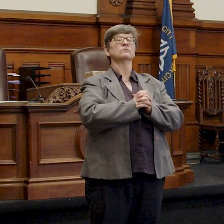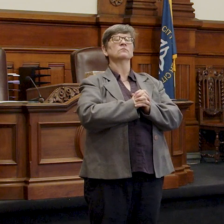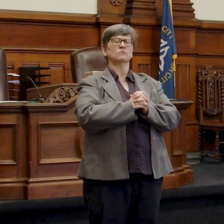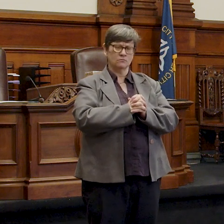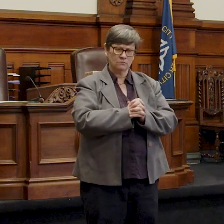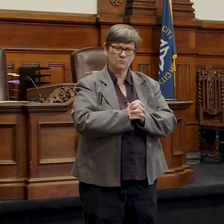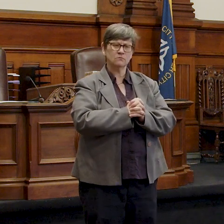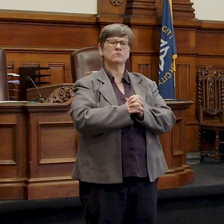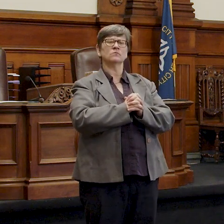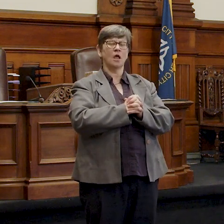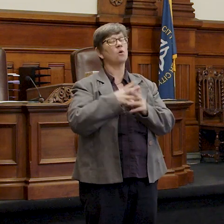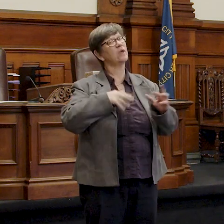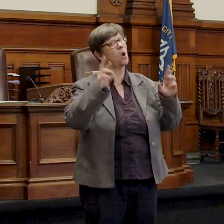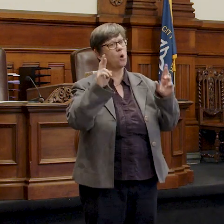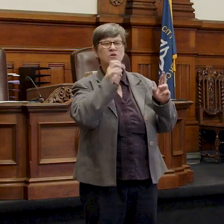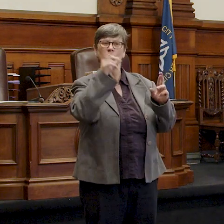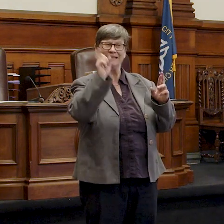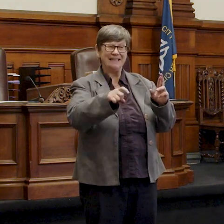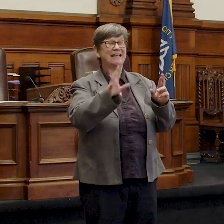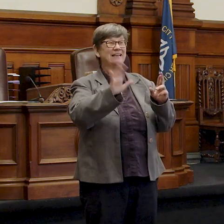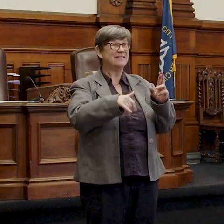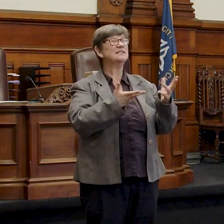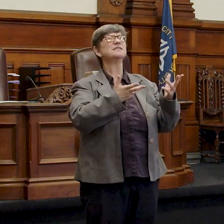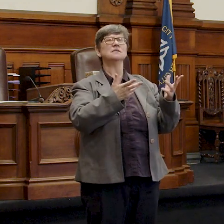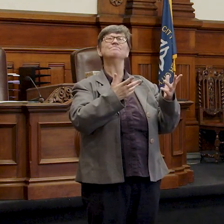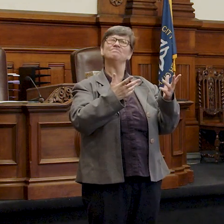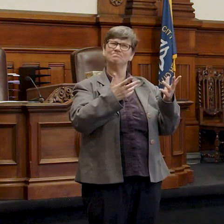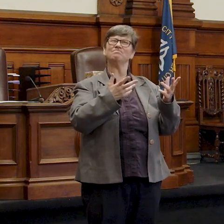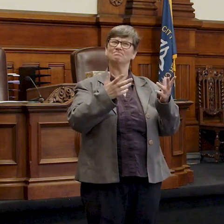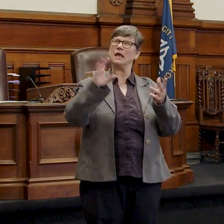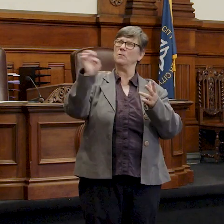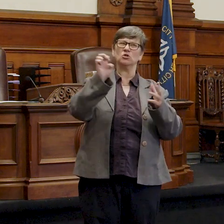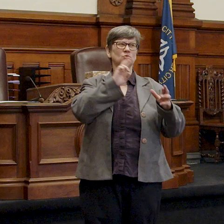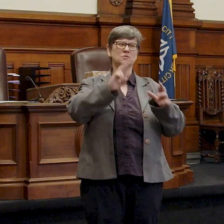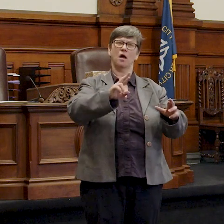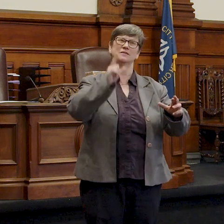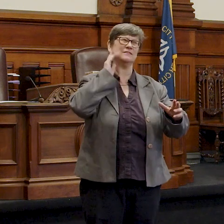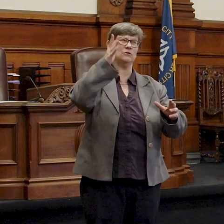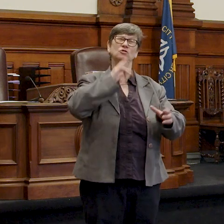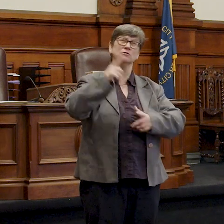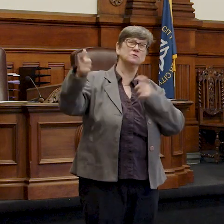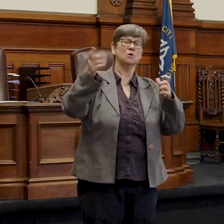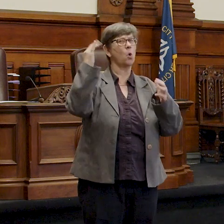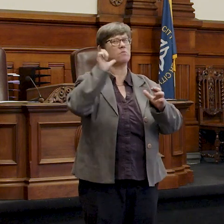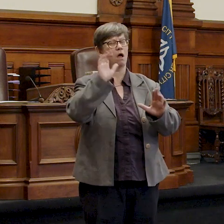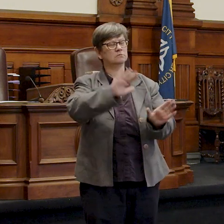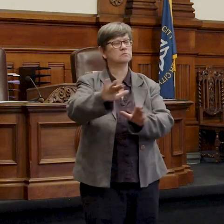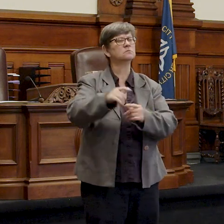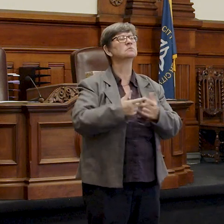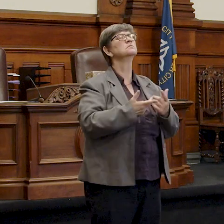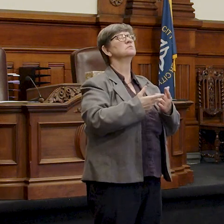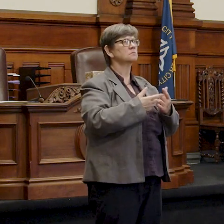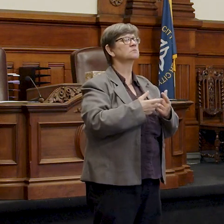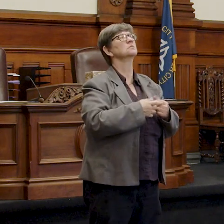policy. The Manager of Emerging Initiatives title, however, is one job I'm really looking forward to seeing come to fruition. The